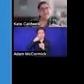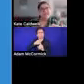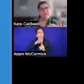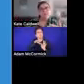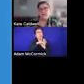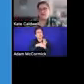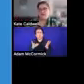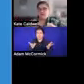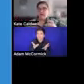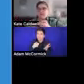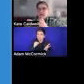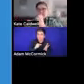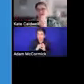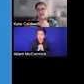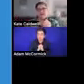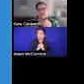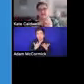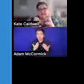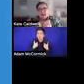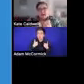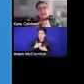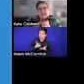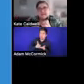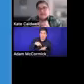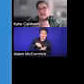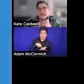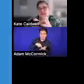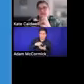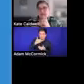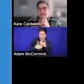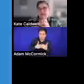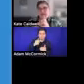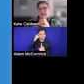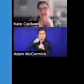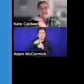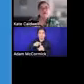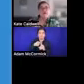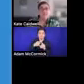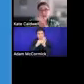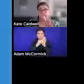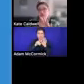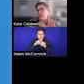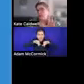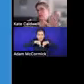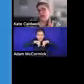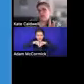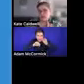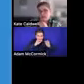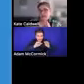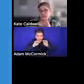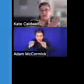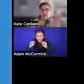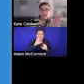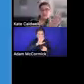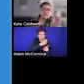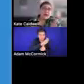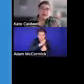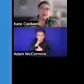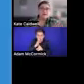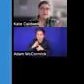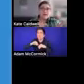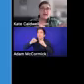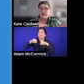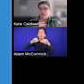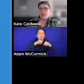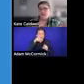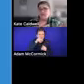what that did was it fragmented this complex lived experience into manageable categories, or